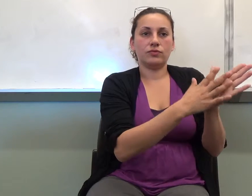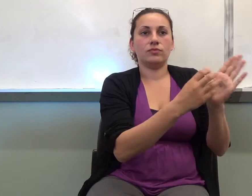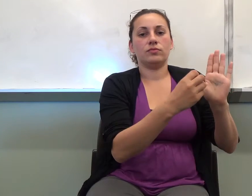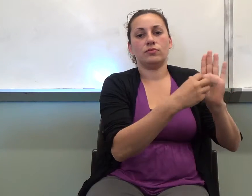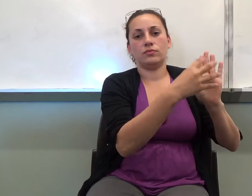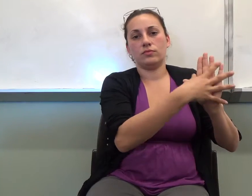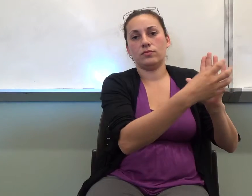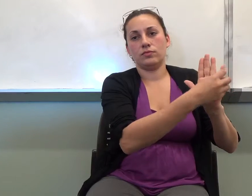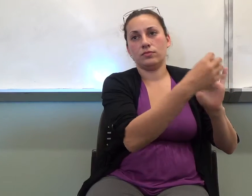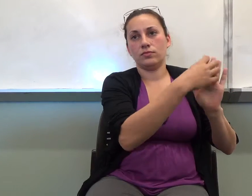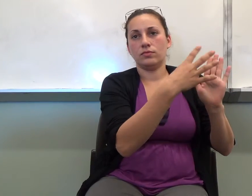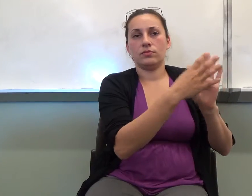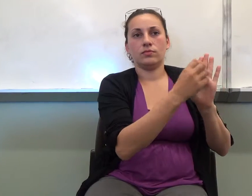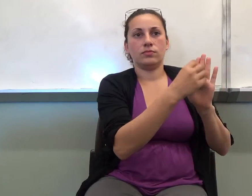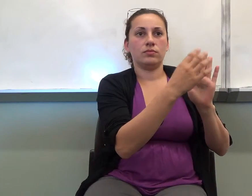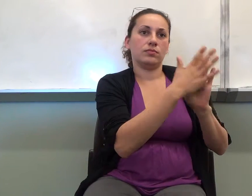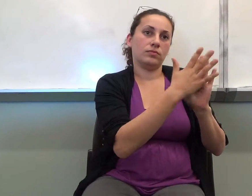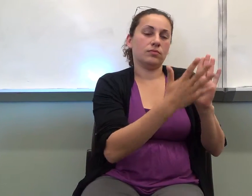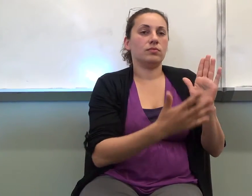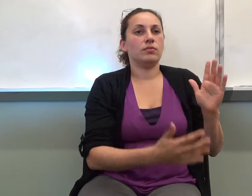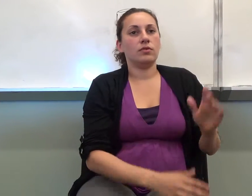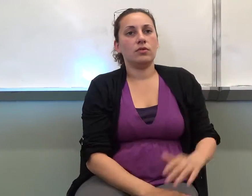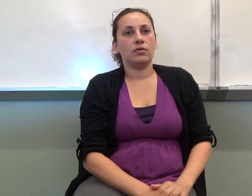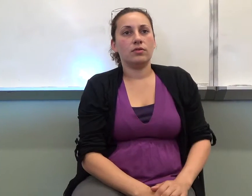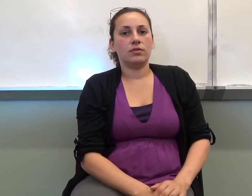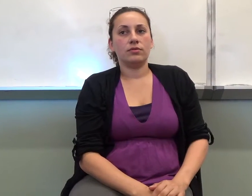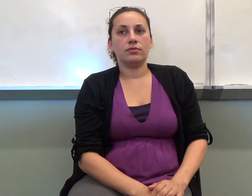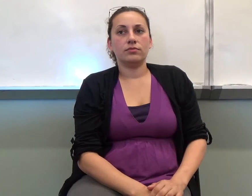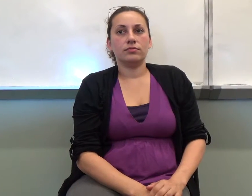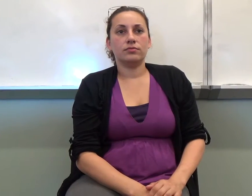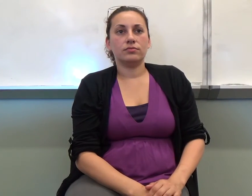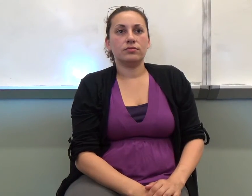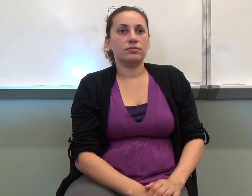called. This is the class intervals.